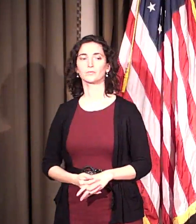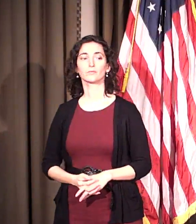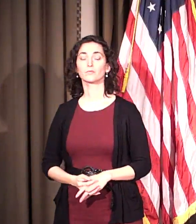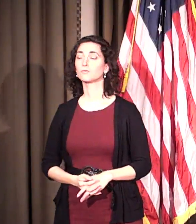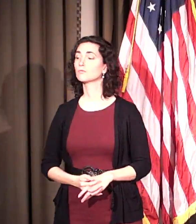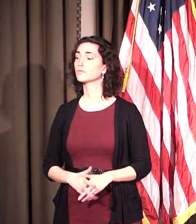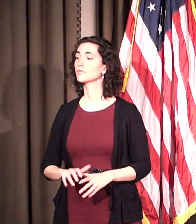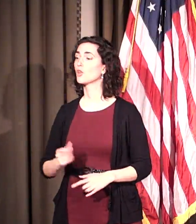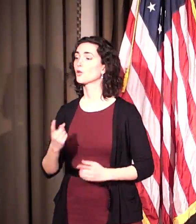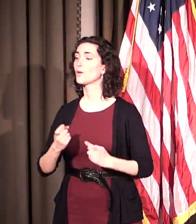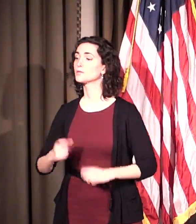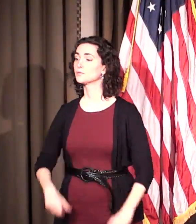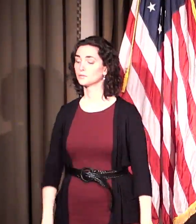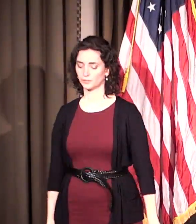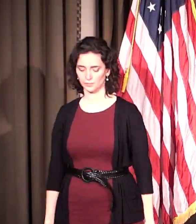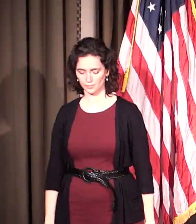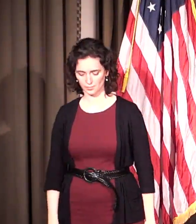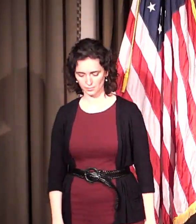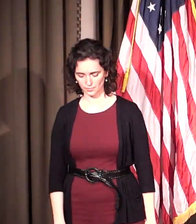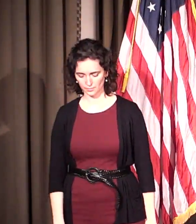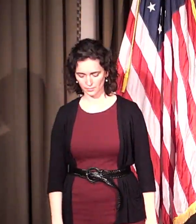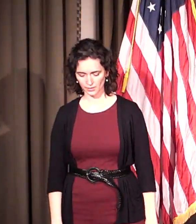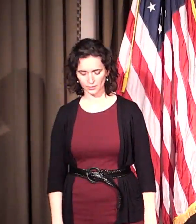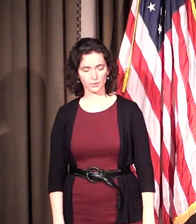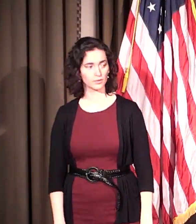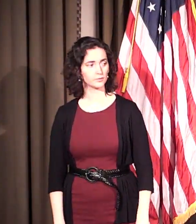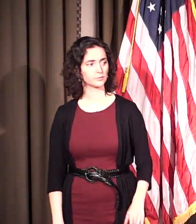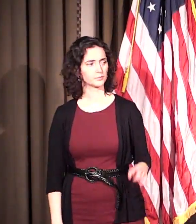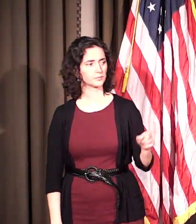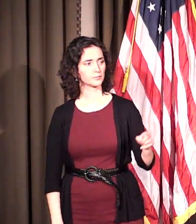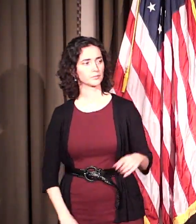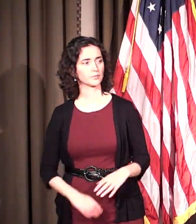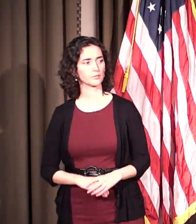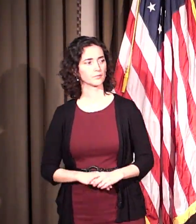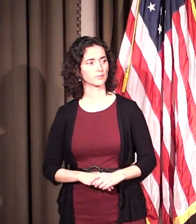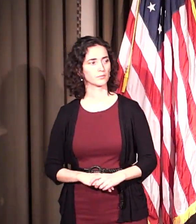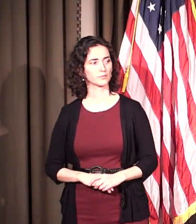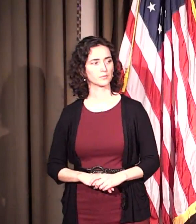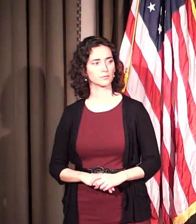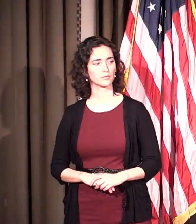Next question. Yes, ma'am. Governor, do you have concern about